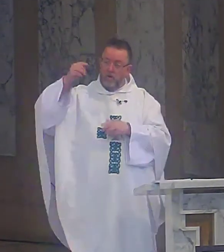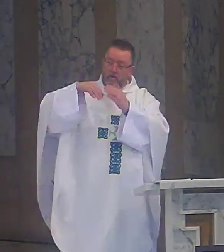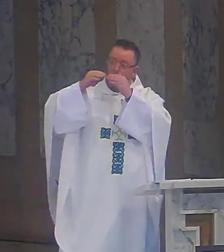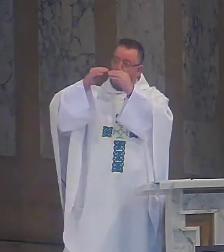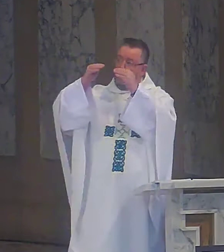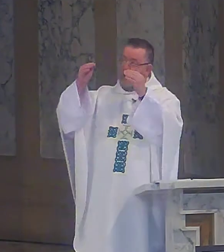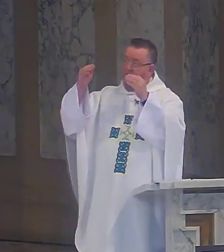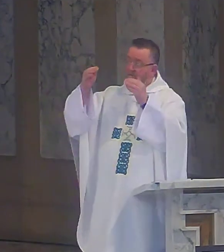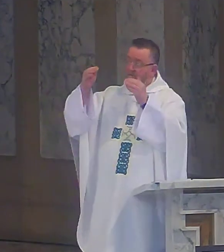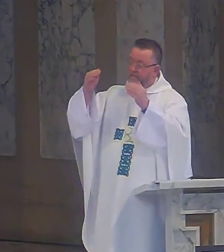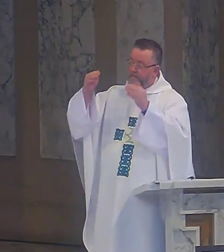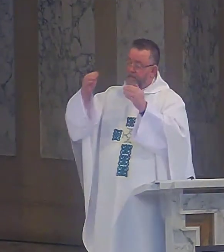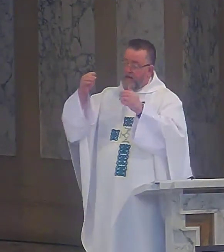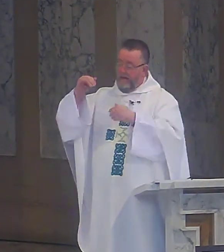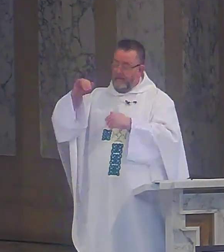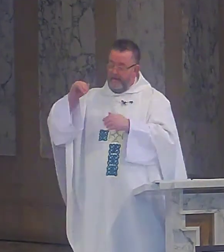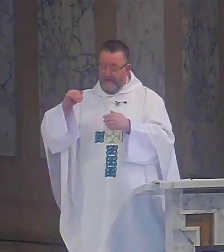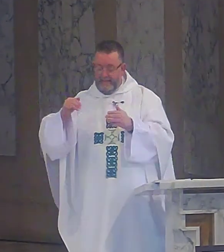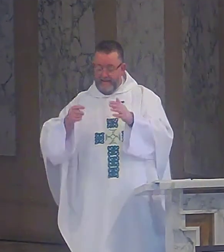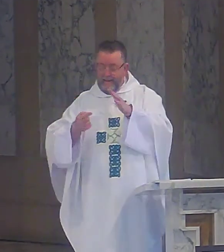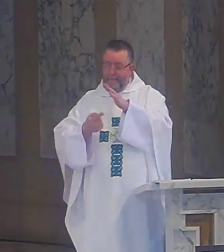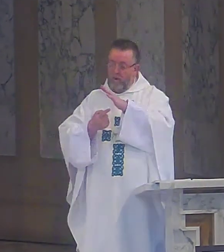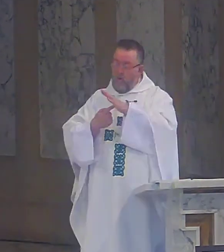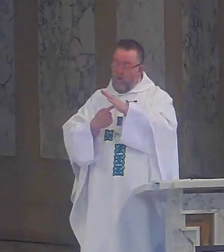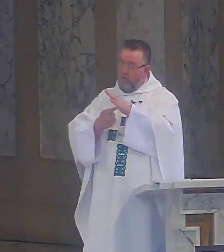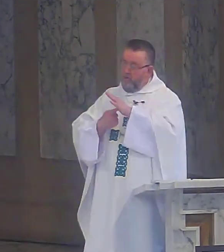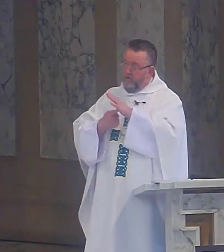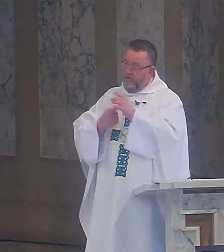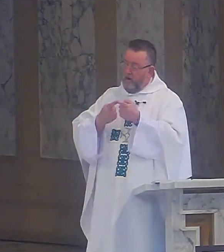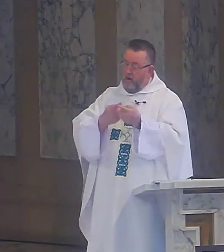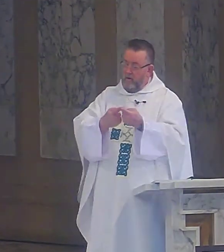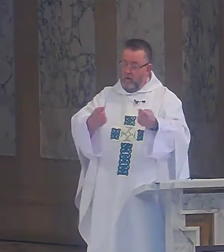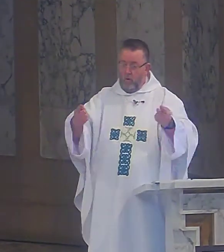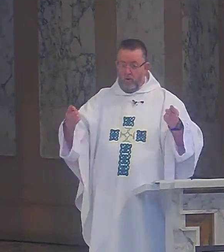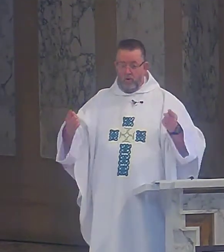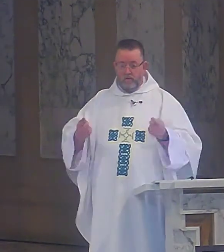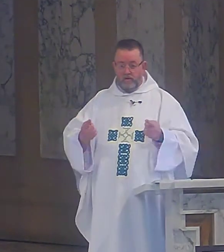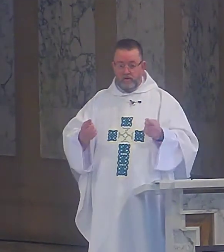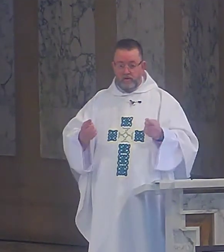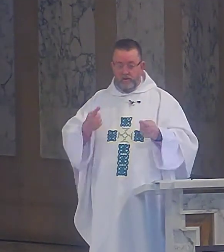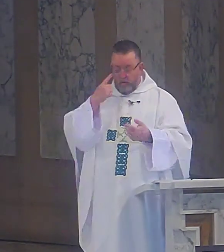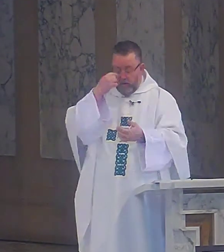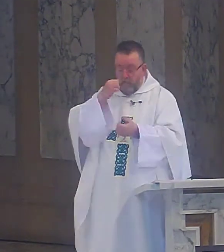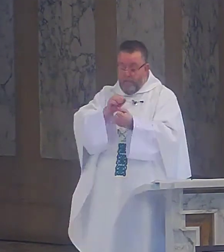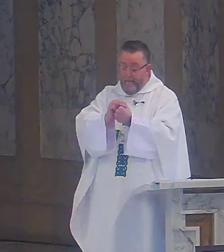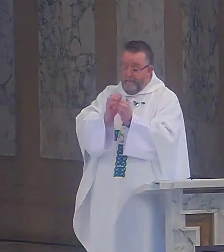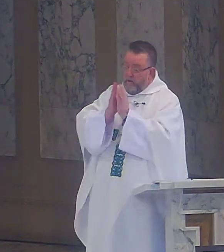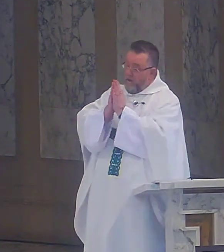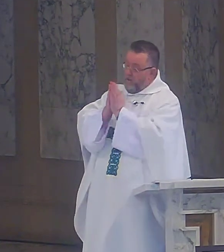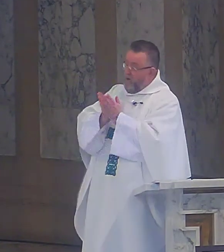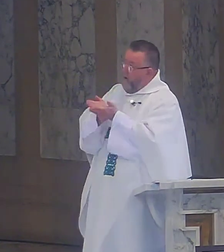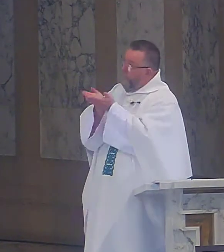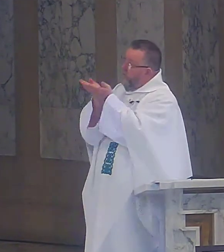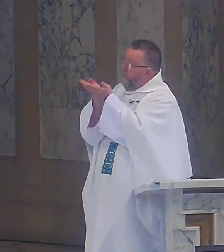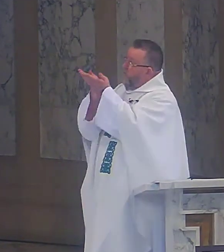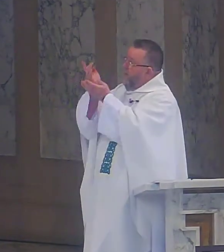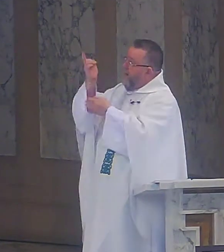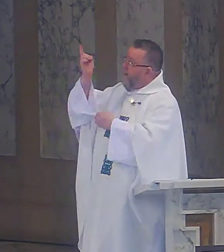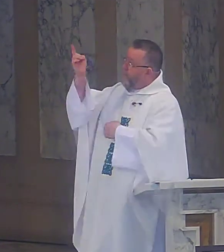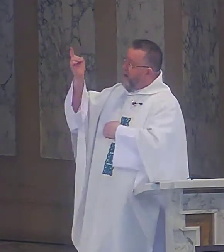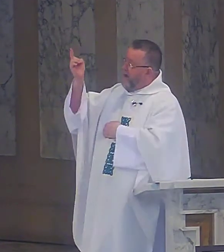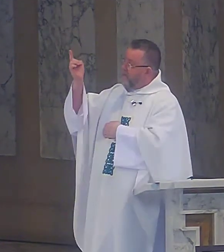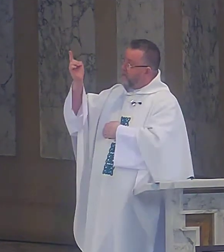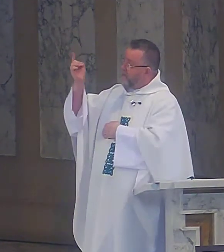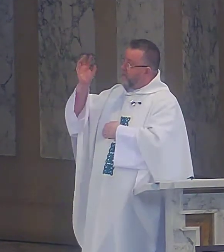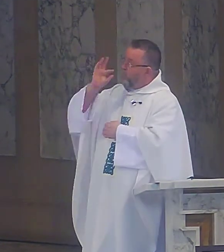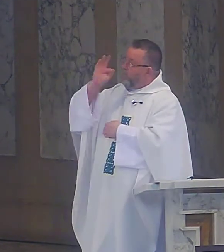Lord God in heaven, it is important to all of us that we remember to offer you our